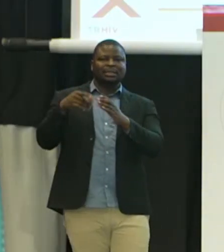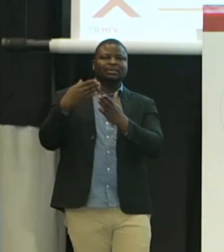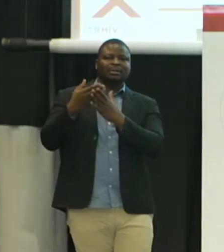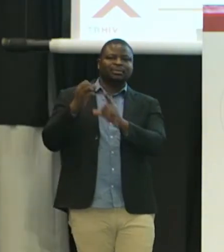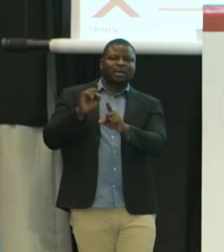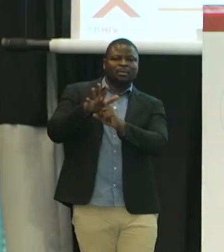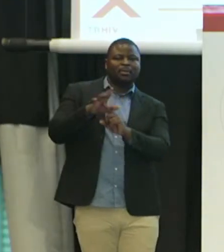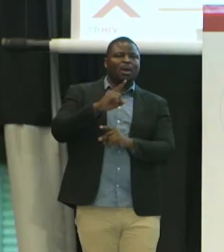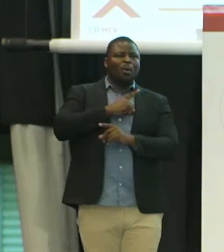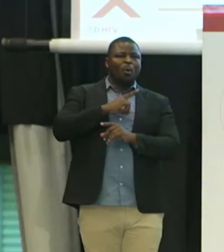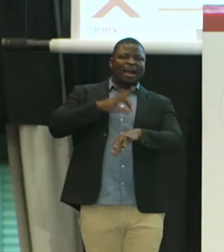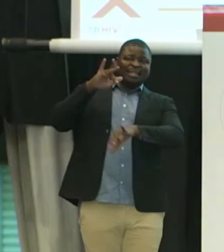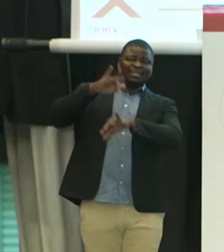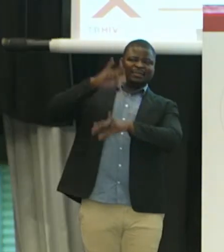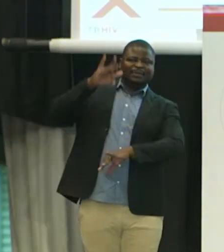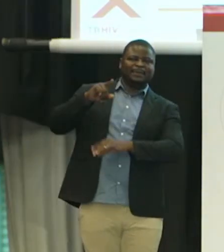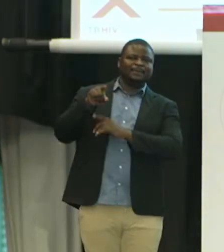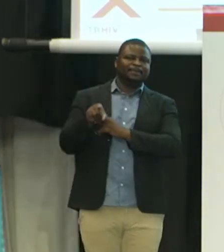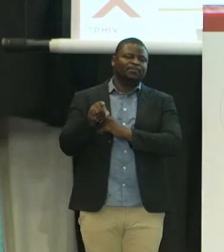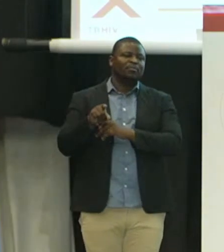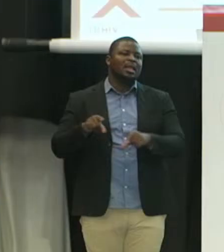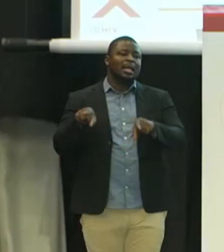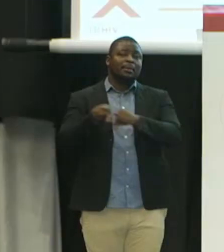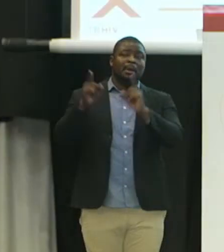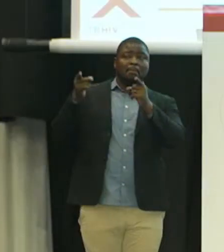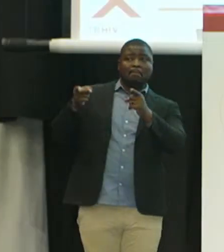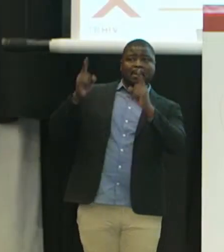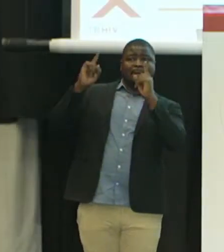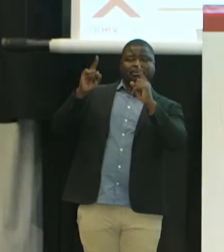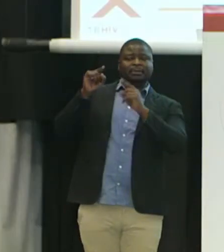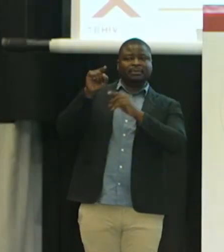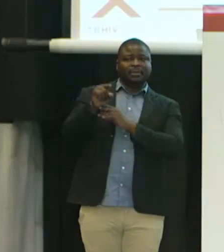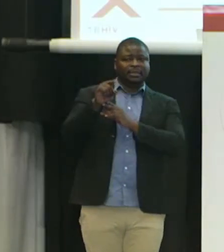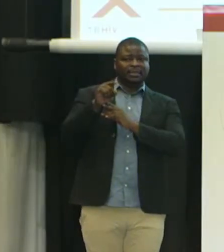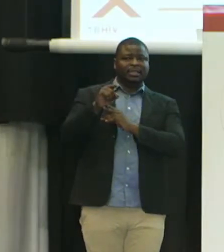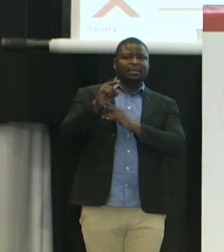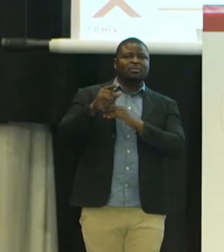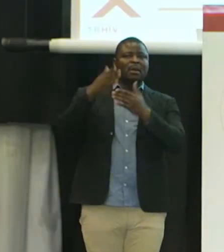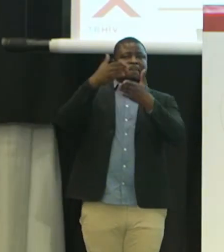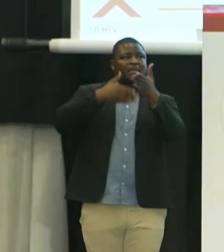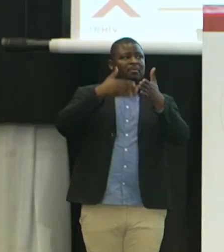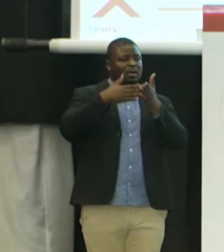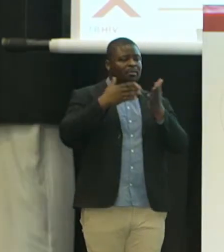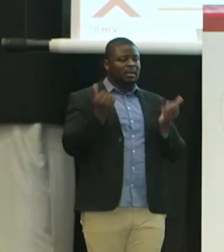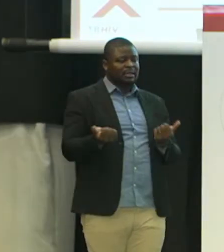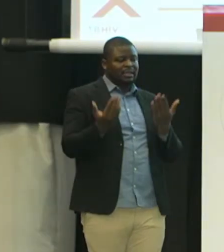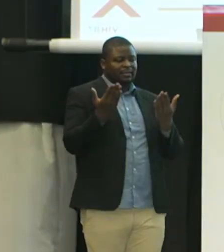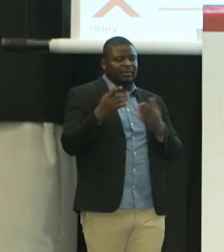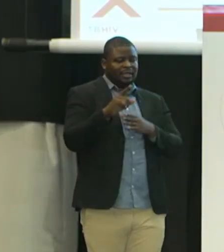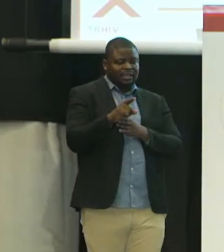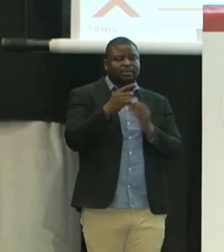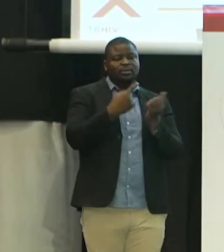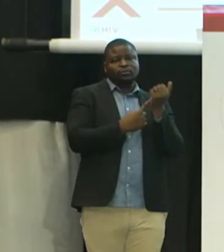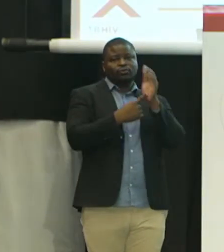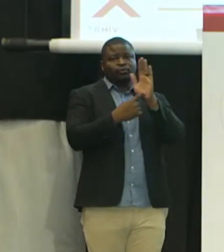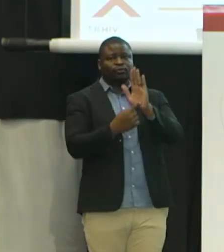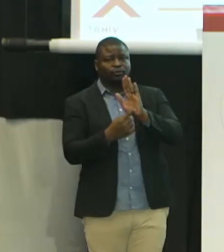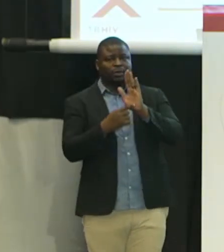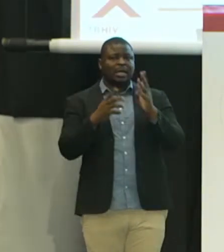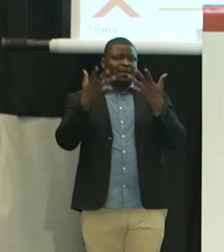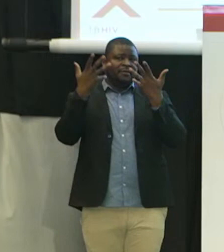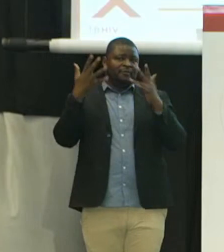and as well as barriers to services, many of which James has highlighted,